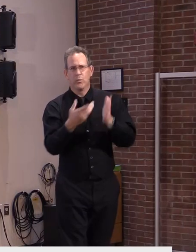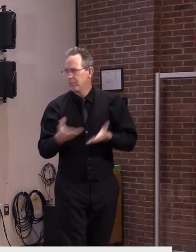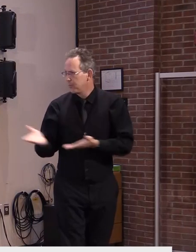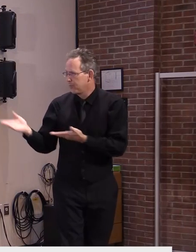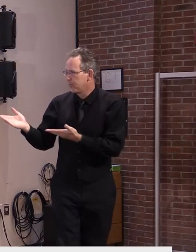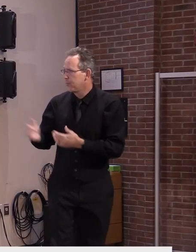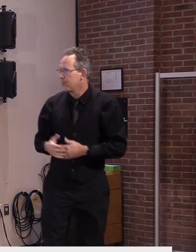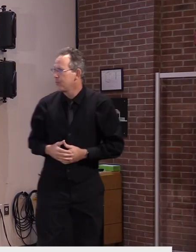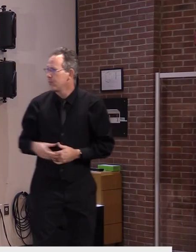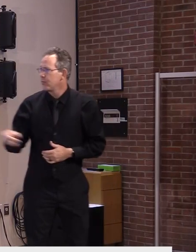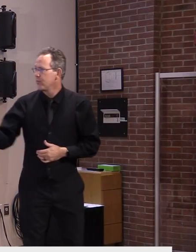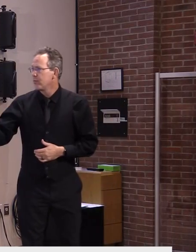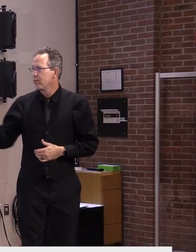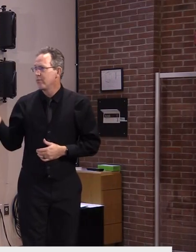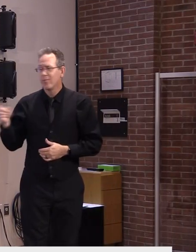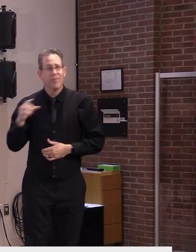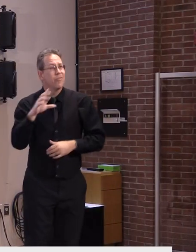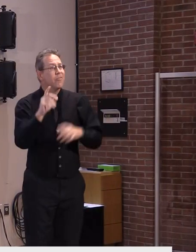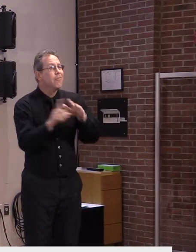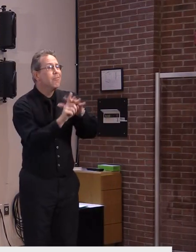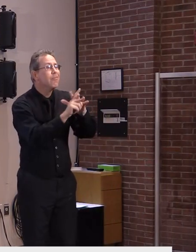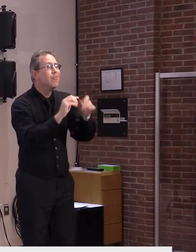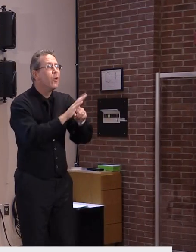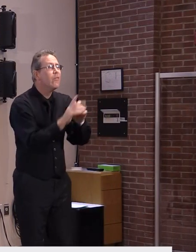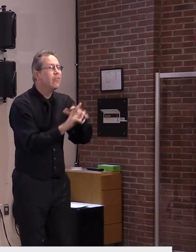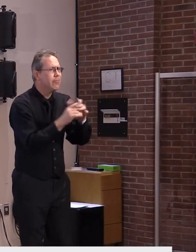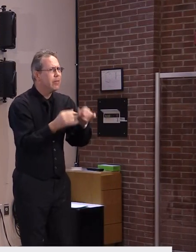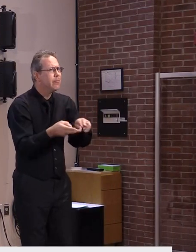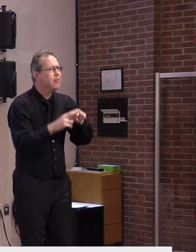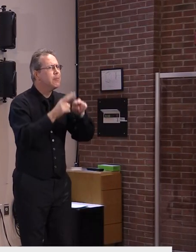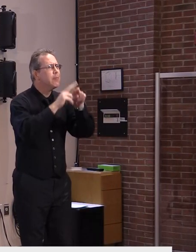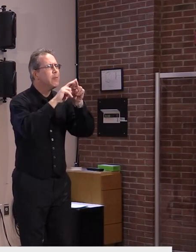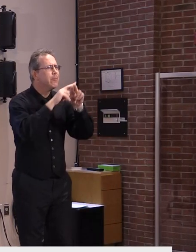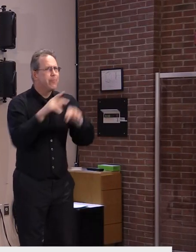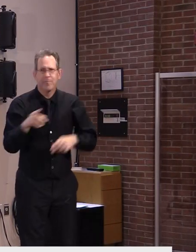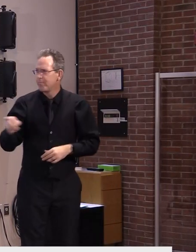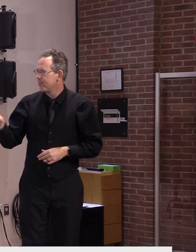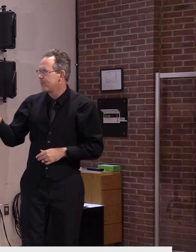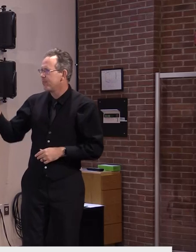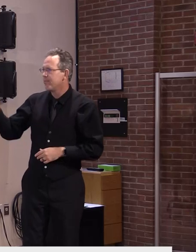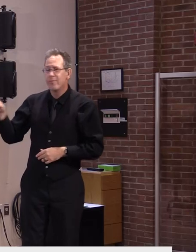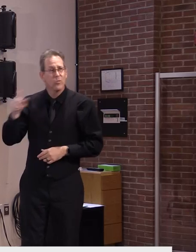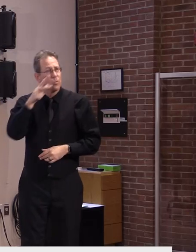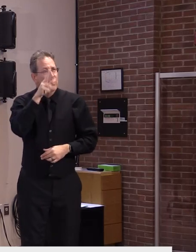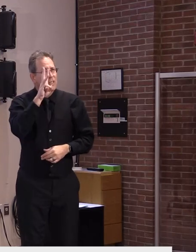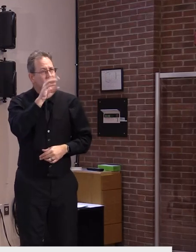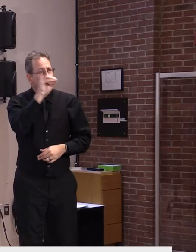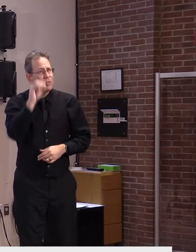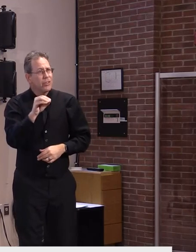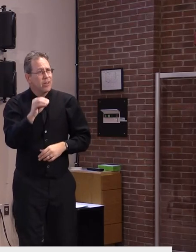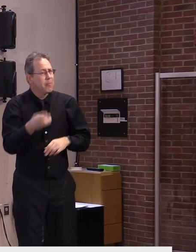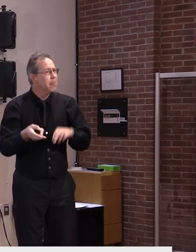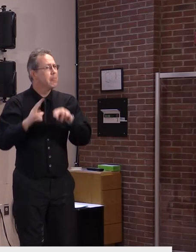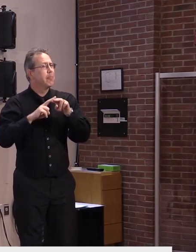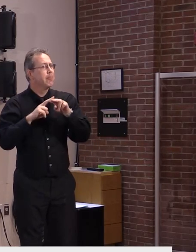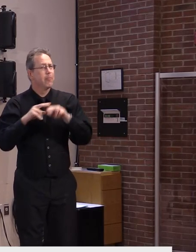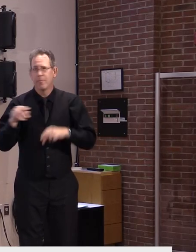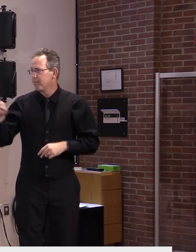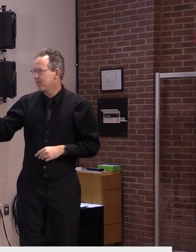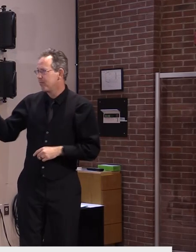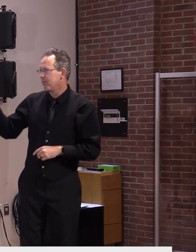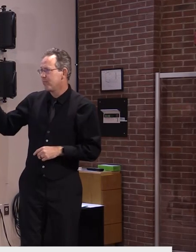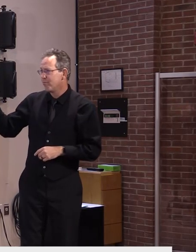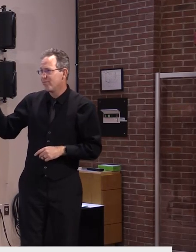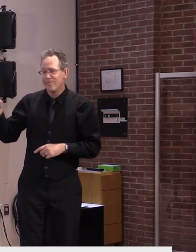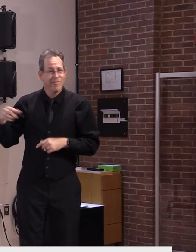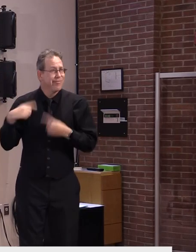about 26% over the last 7 days and up 8% over the last 14 days. We'll get to it in a minute, but the